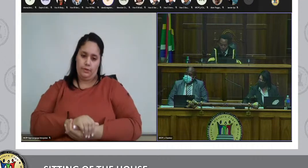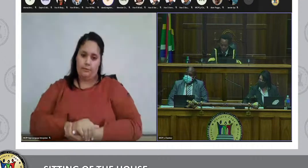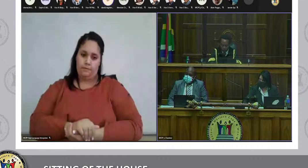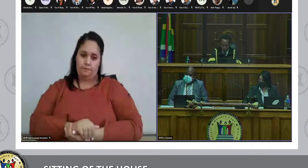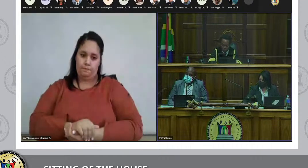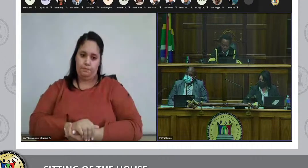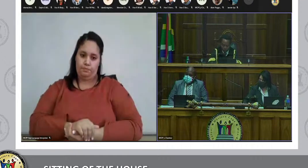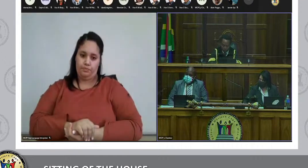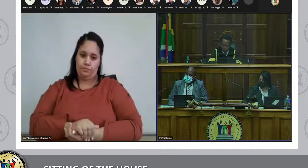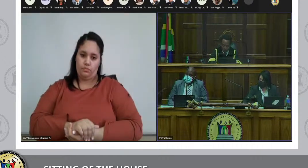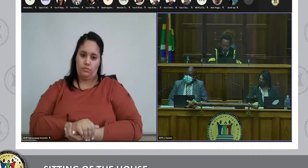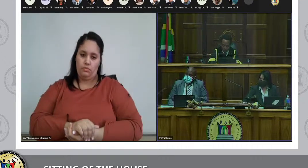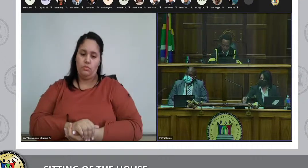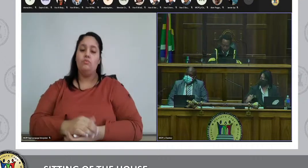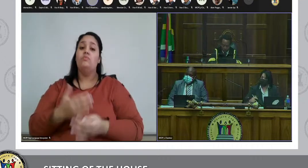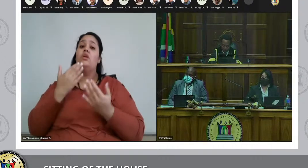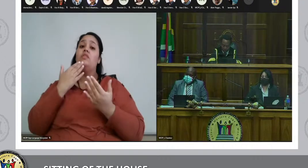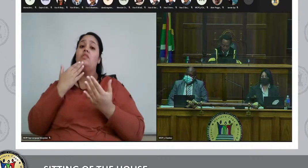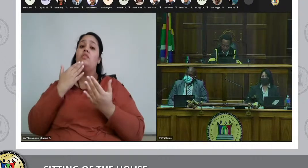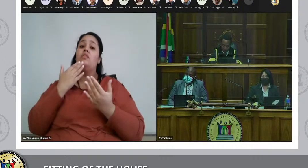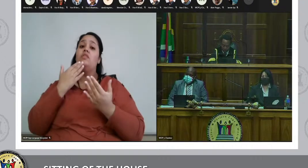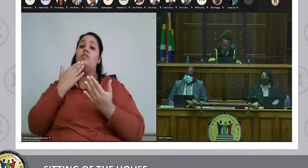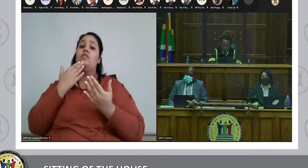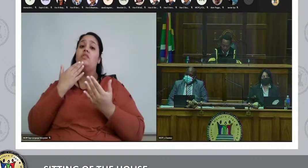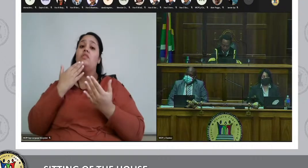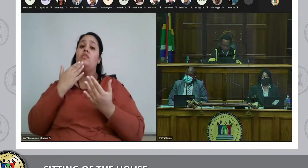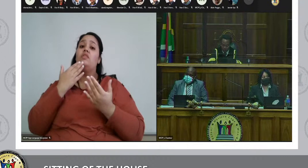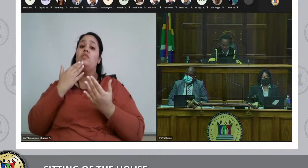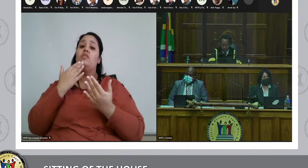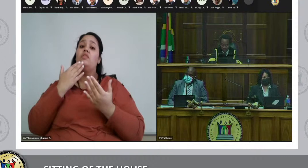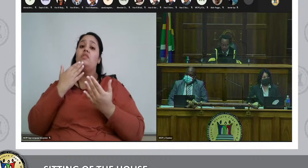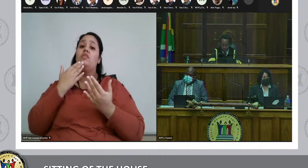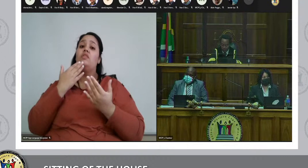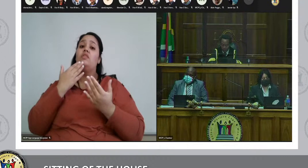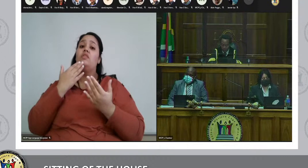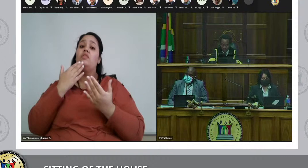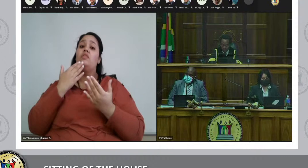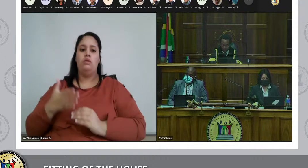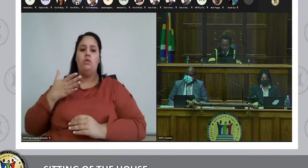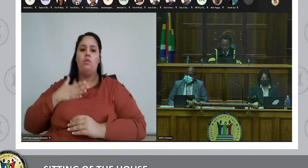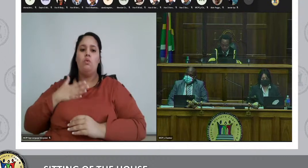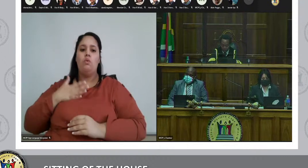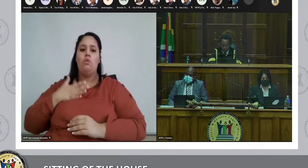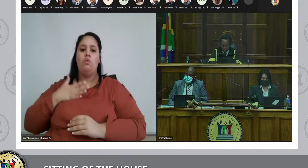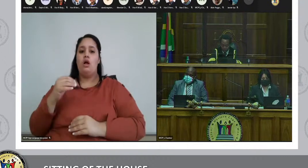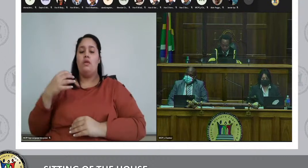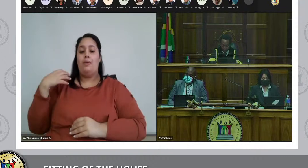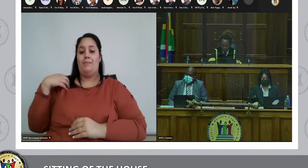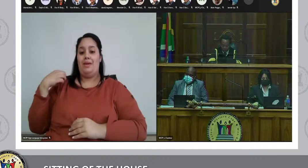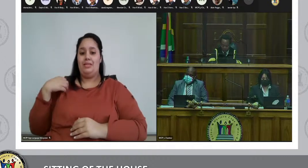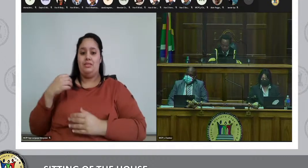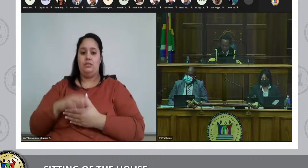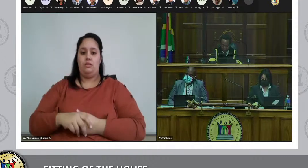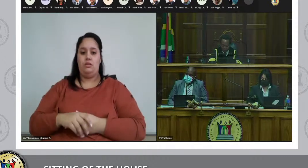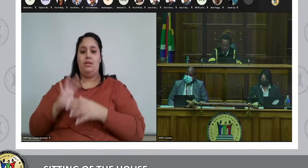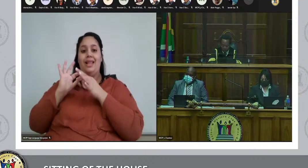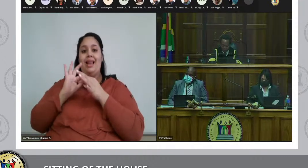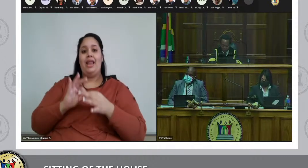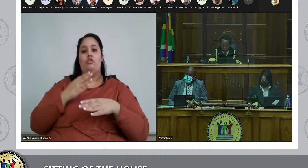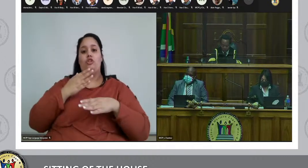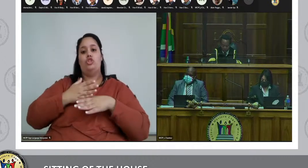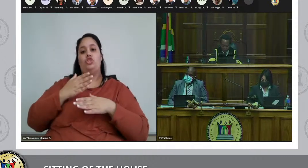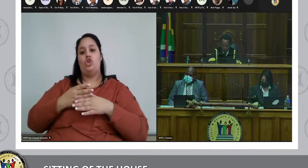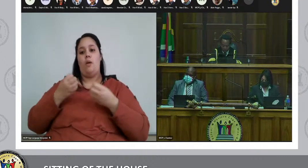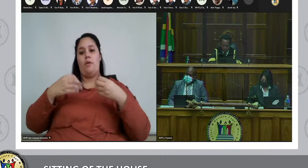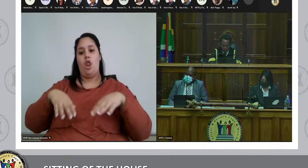Thank you, Speaker. Speaker, I want to ask of the Minister, in terms of the job losses in the